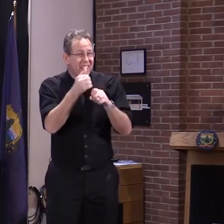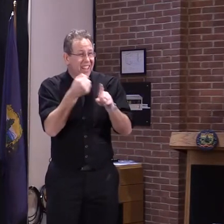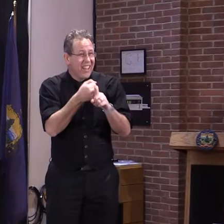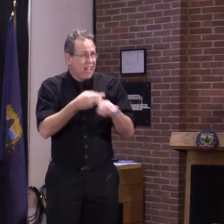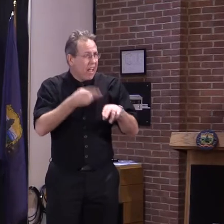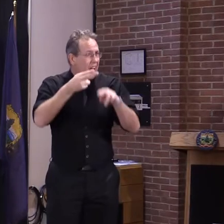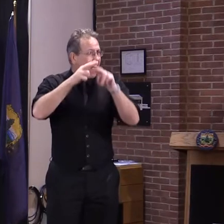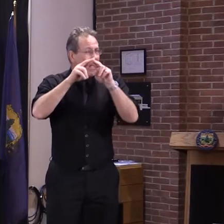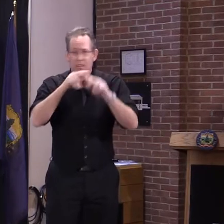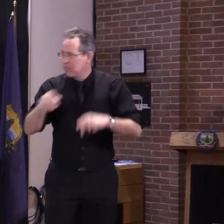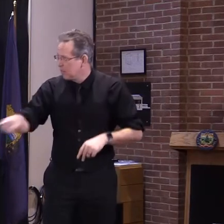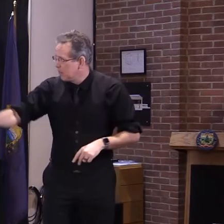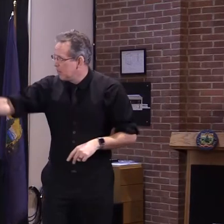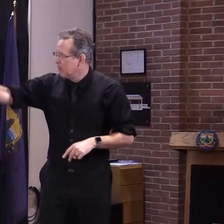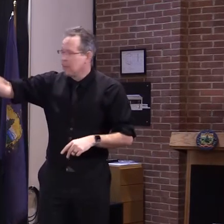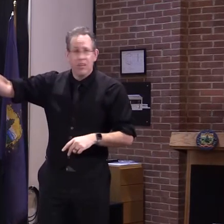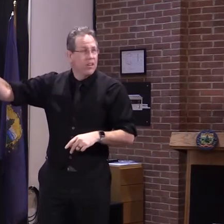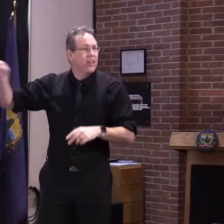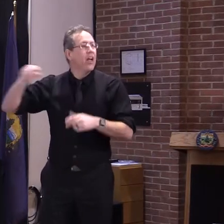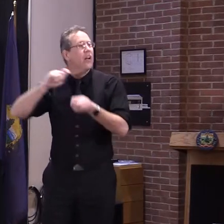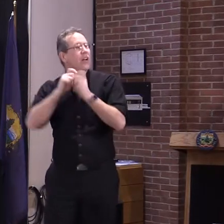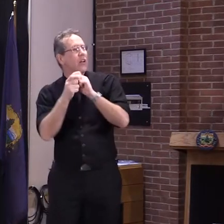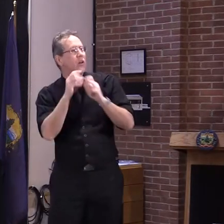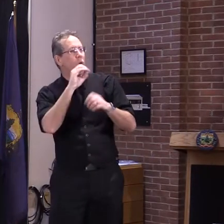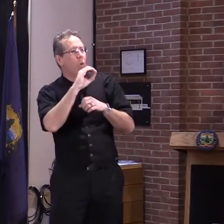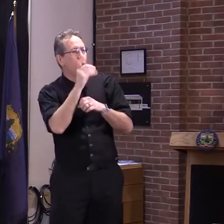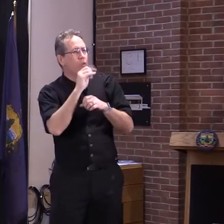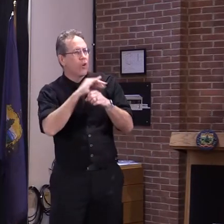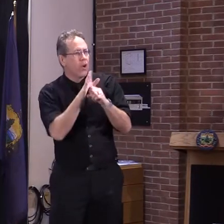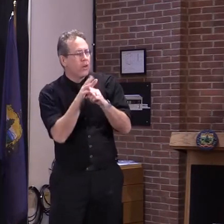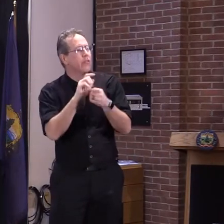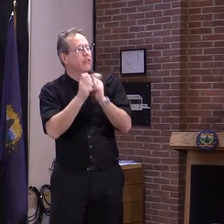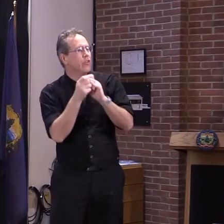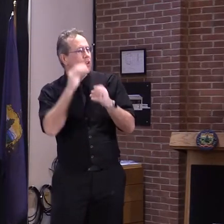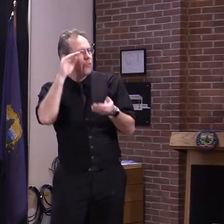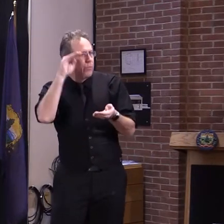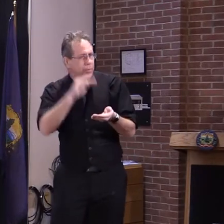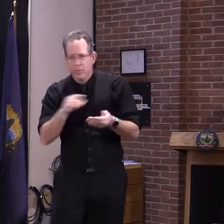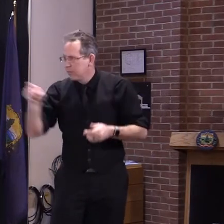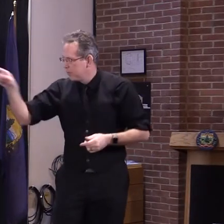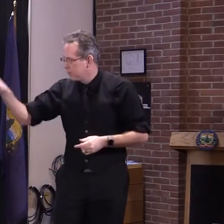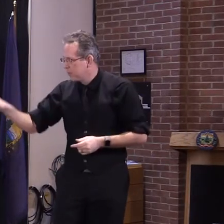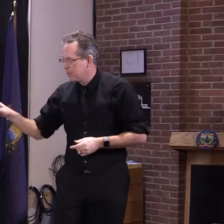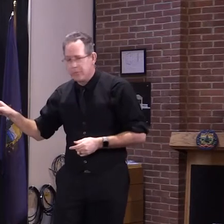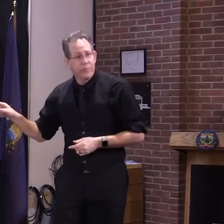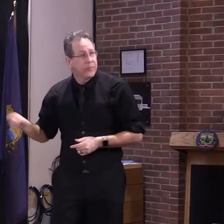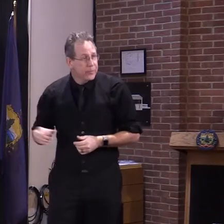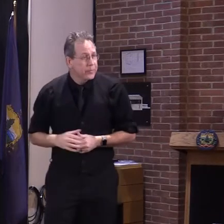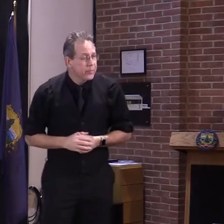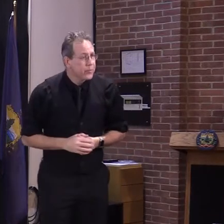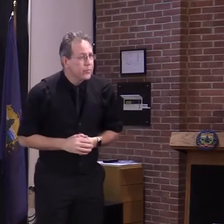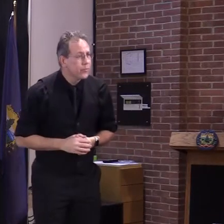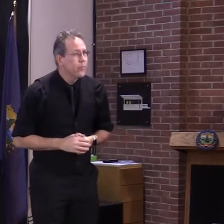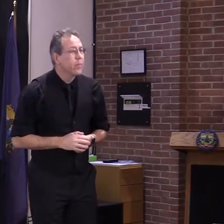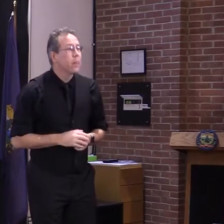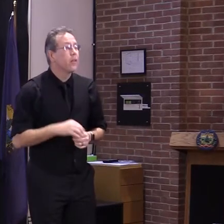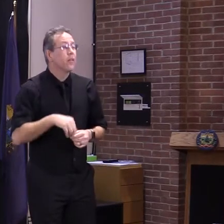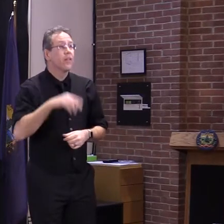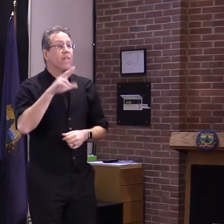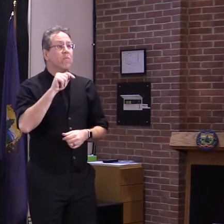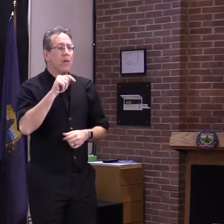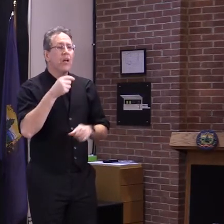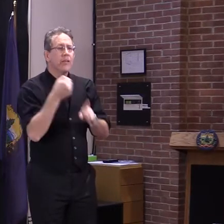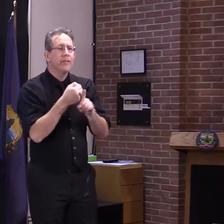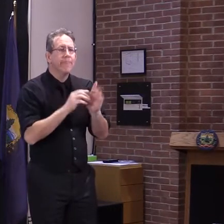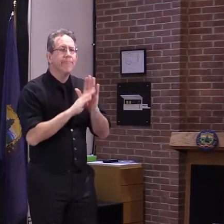way the rest of the country did, nor the rest of New England. However, with the Omicron surge, you can see Vermont's increases, and also its